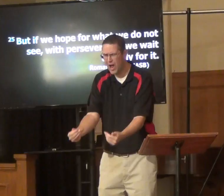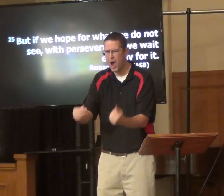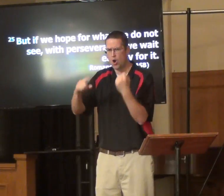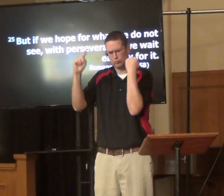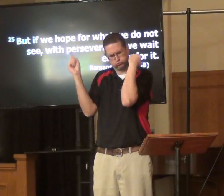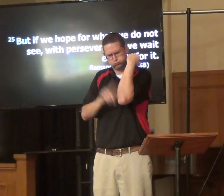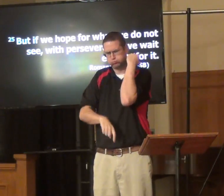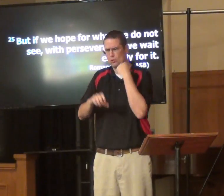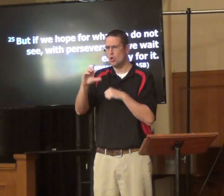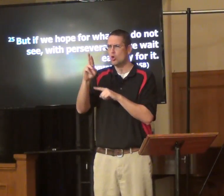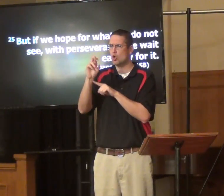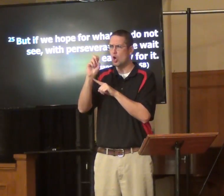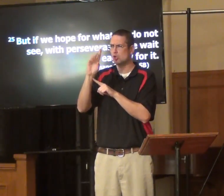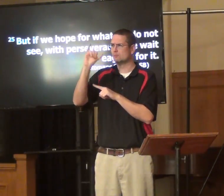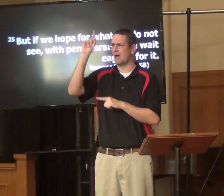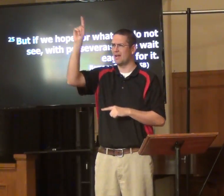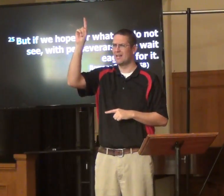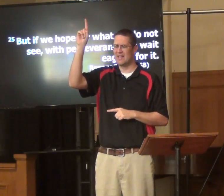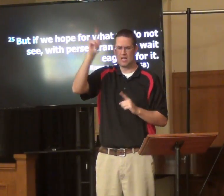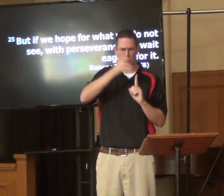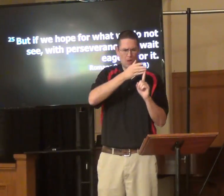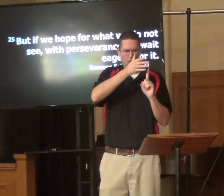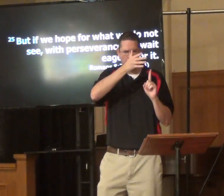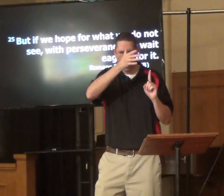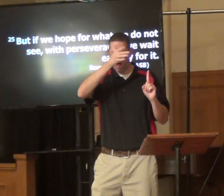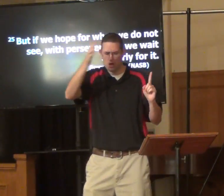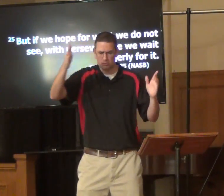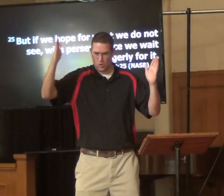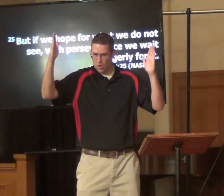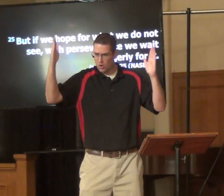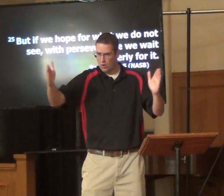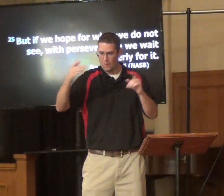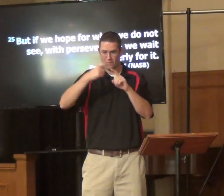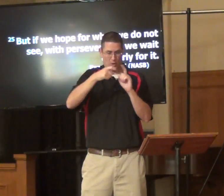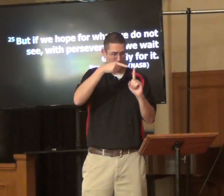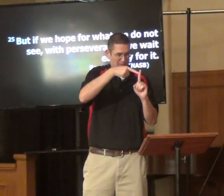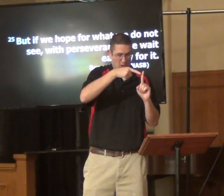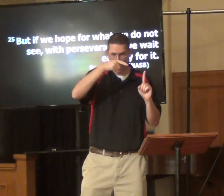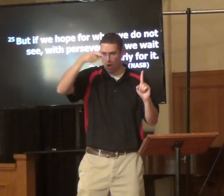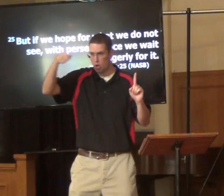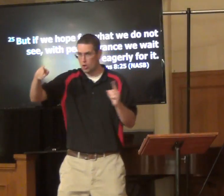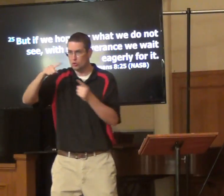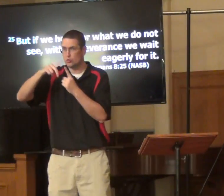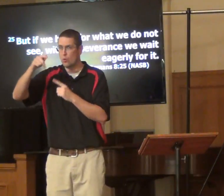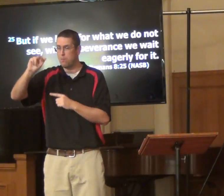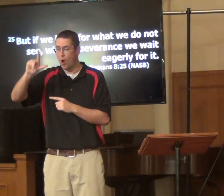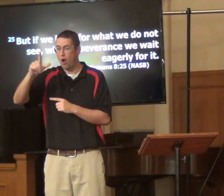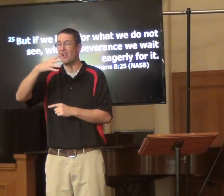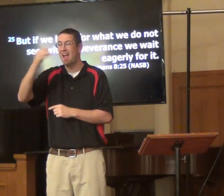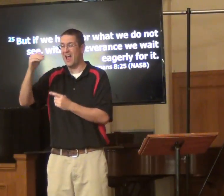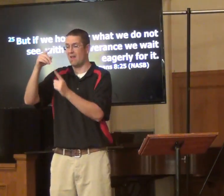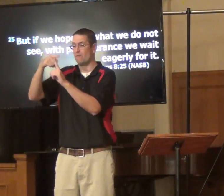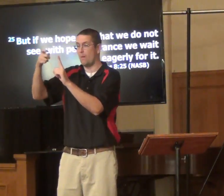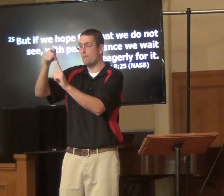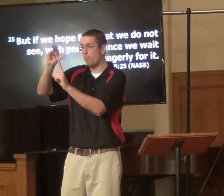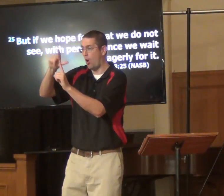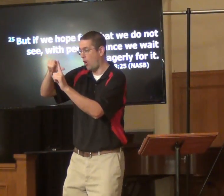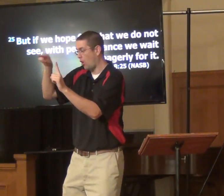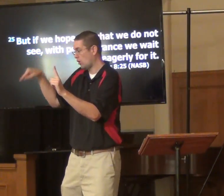animals, the birds, the ground, were cursed by God. So from that point on, and to the point when Paul